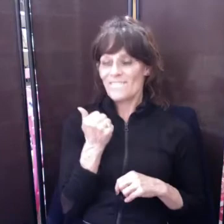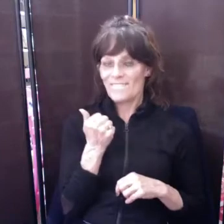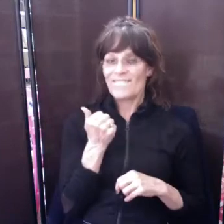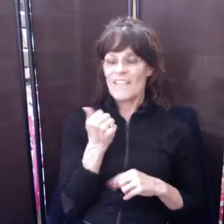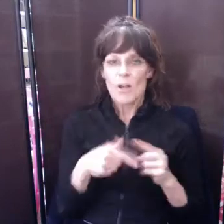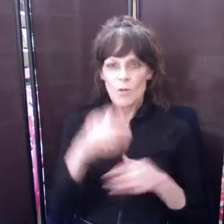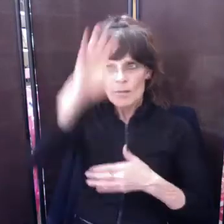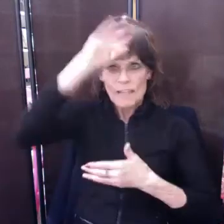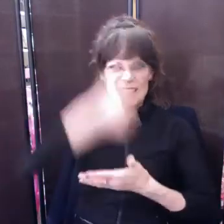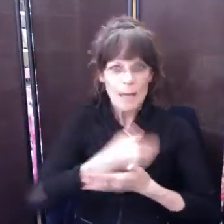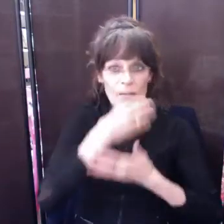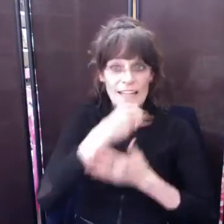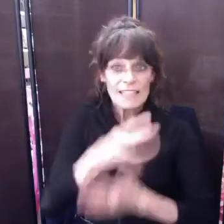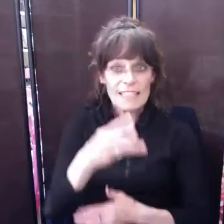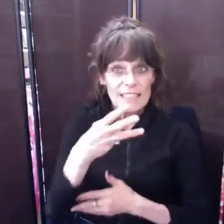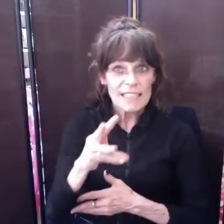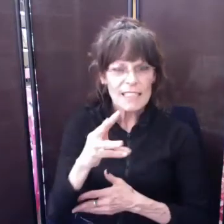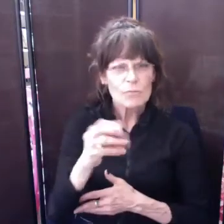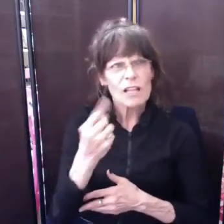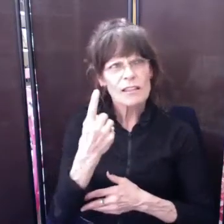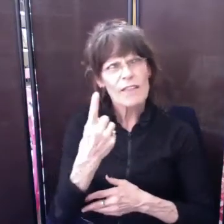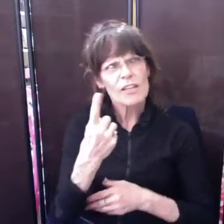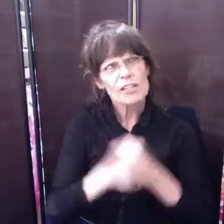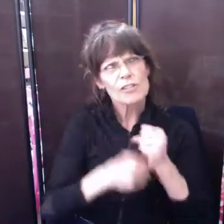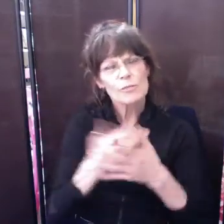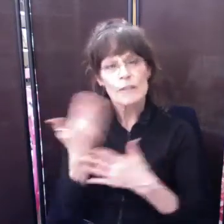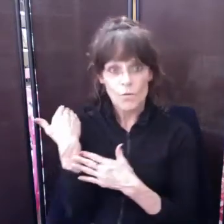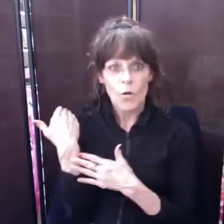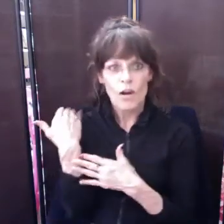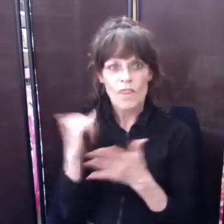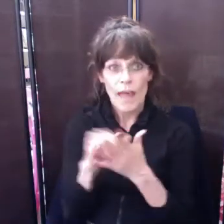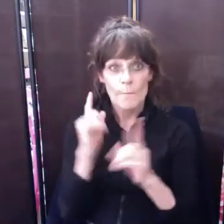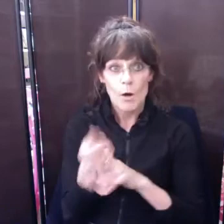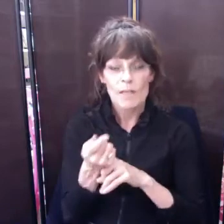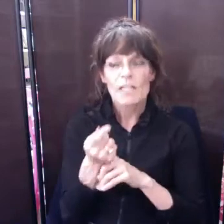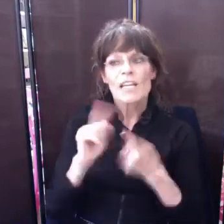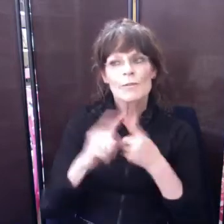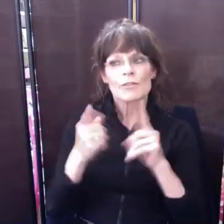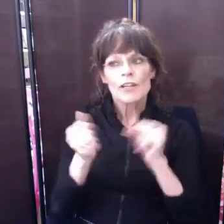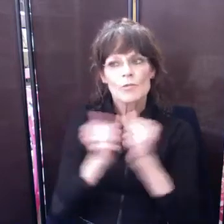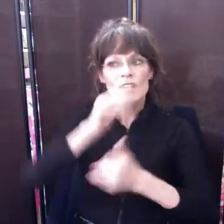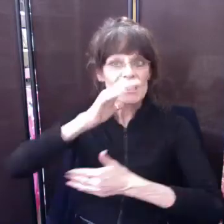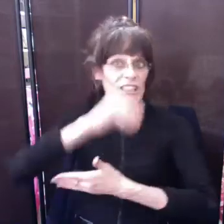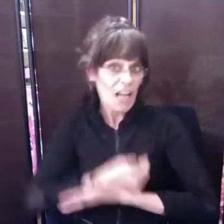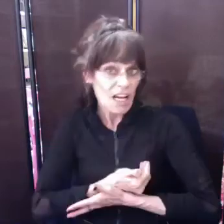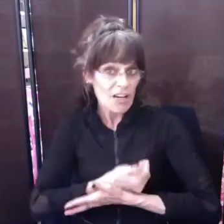was 16, which was 11 years earlier than that, he was friends with the daughter of a woman that I